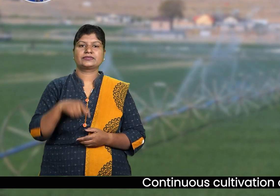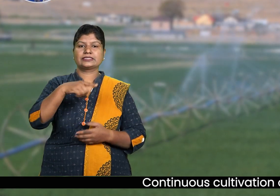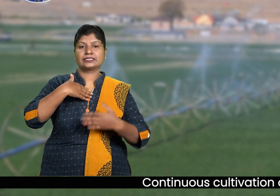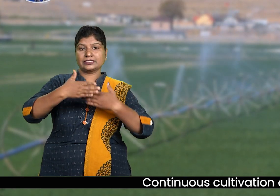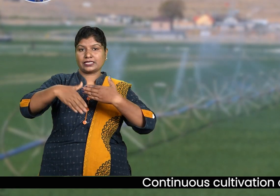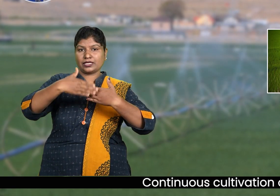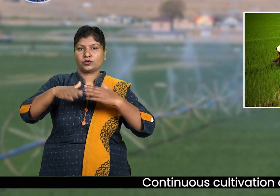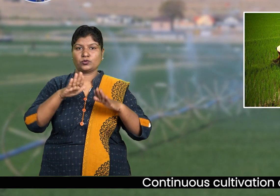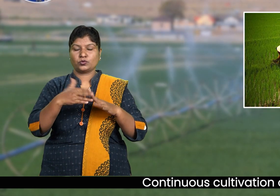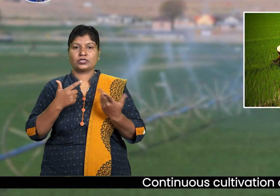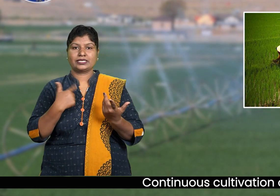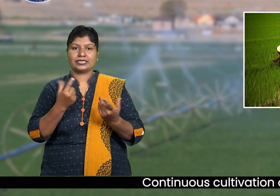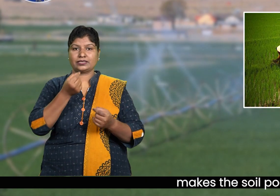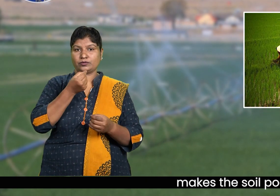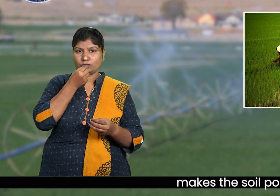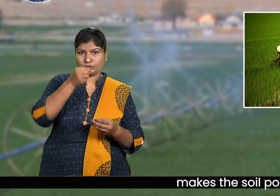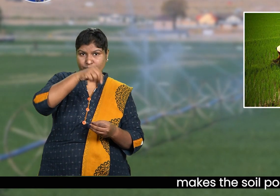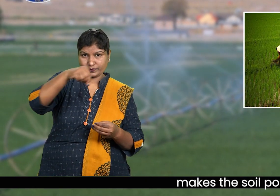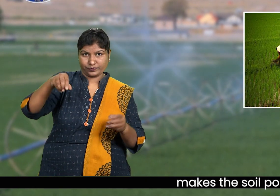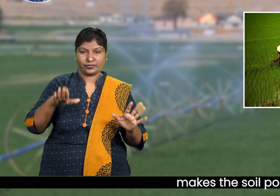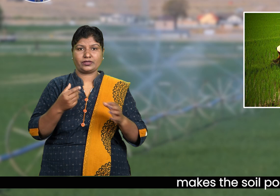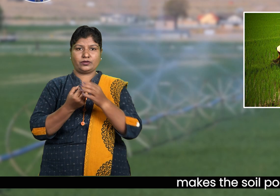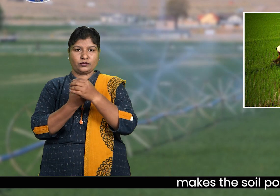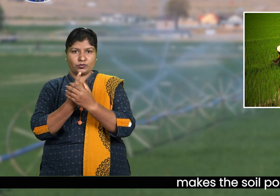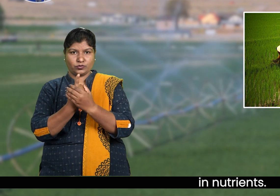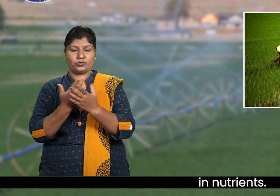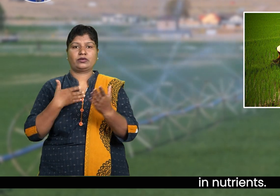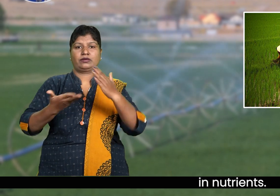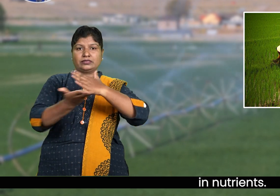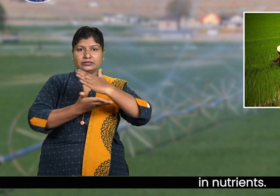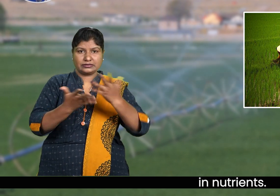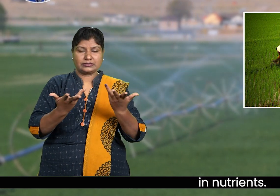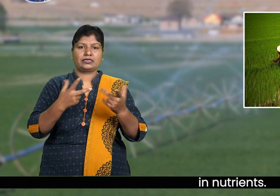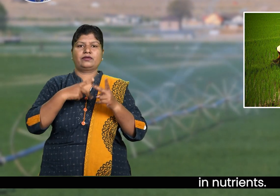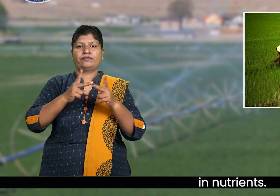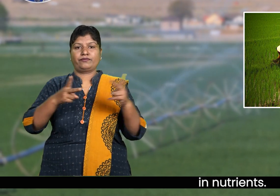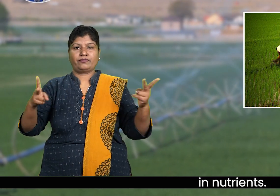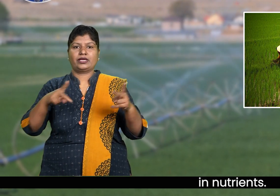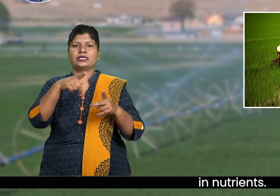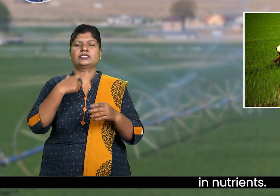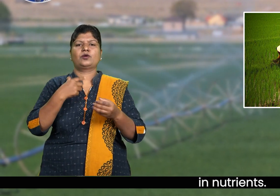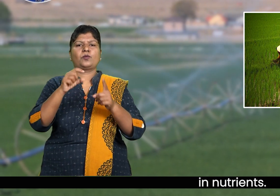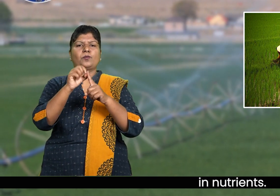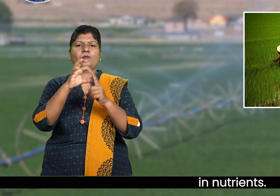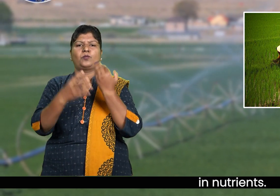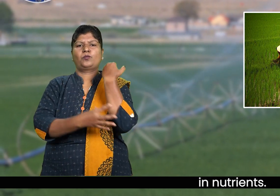Continuous cultivation of crops makes the soil poor in nutrients.